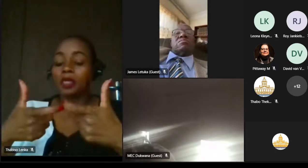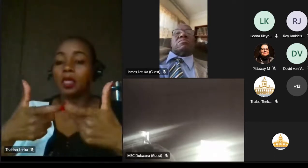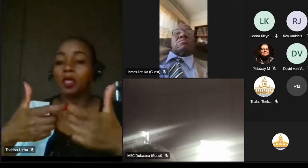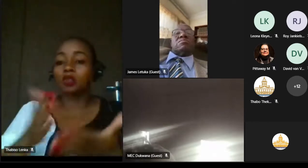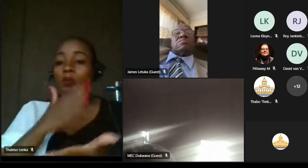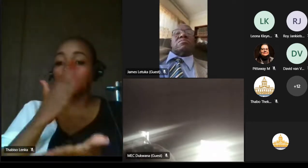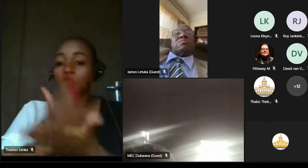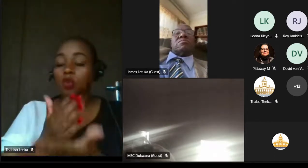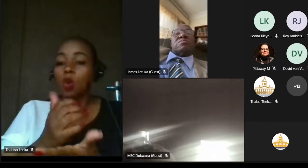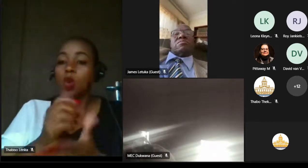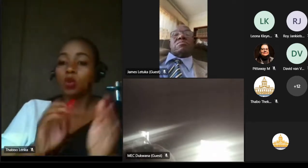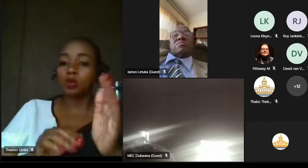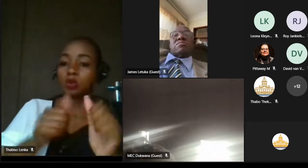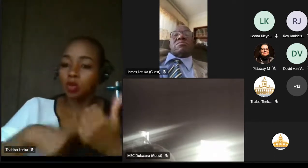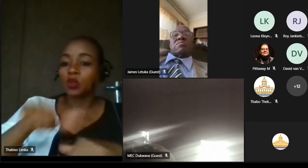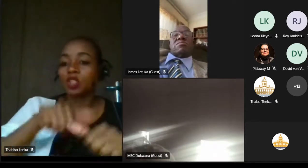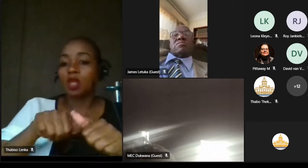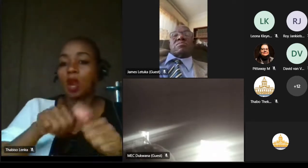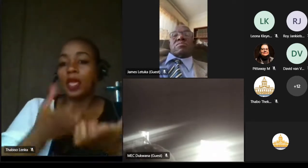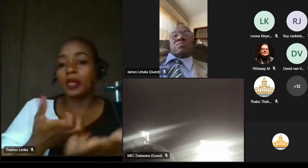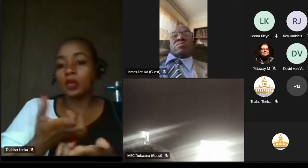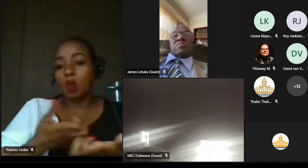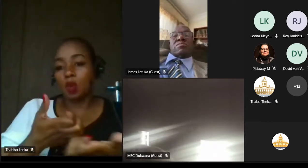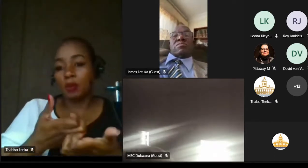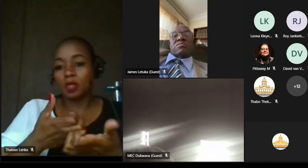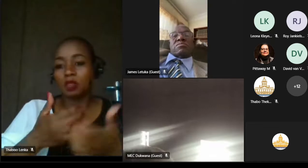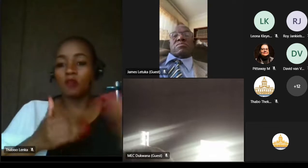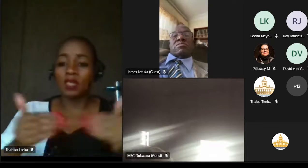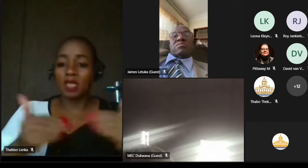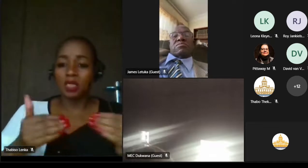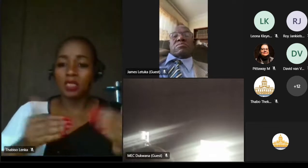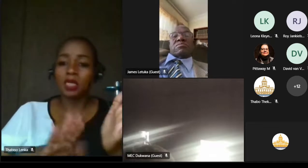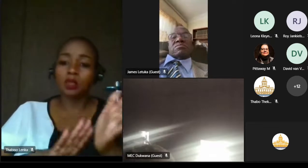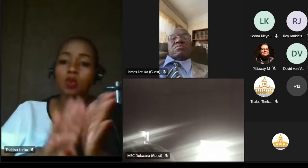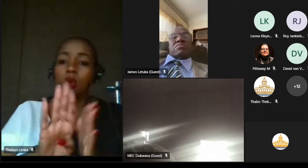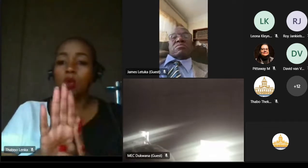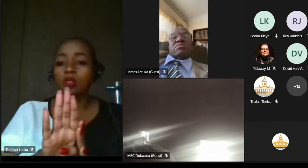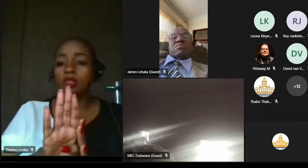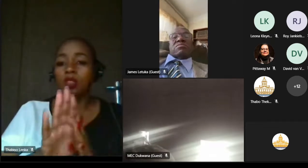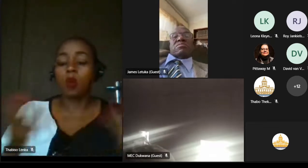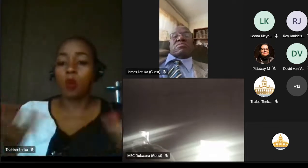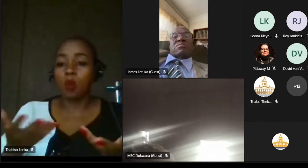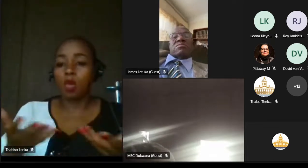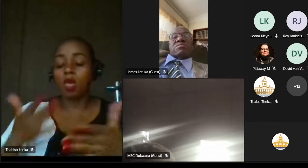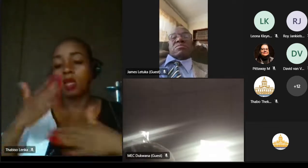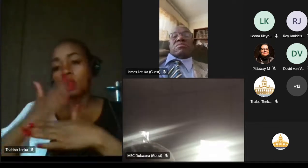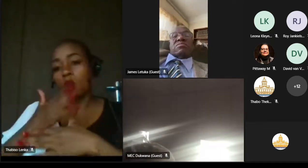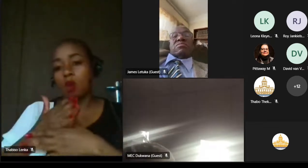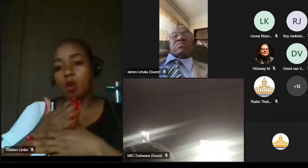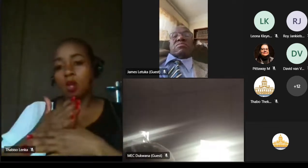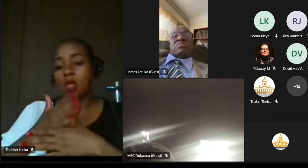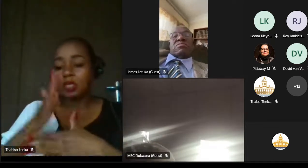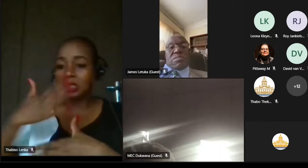and economic infrastructure that will facilitate growth in a workable and